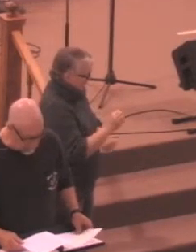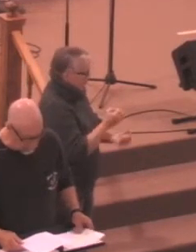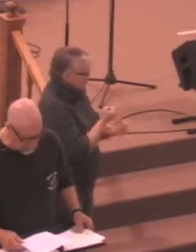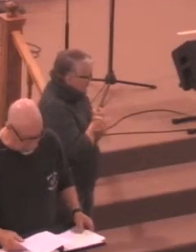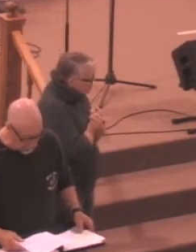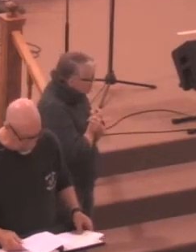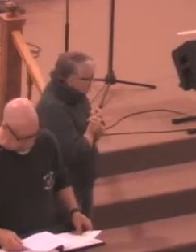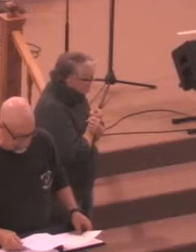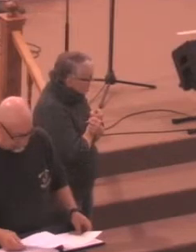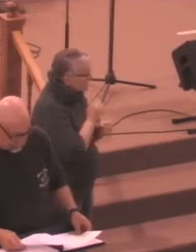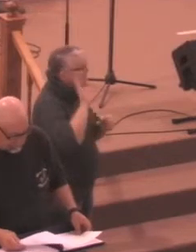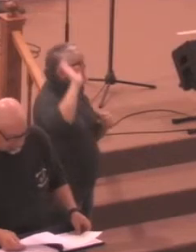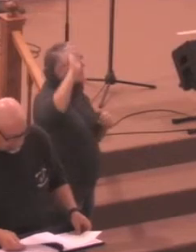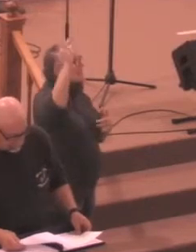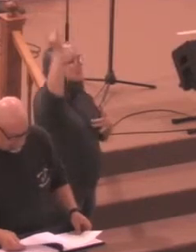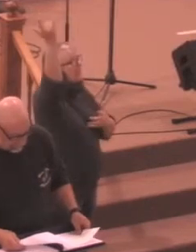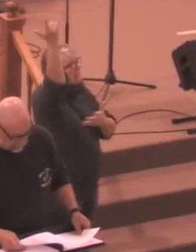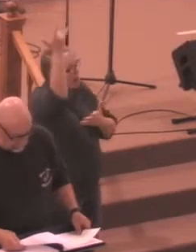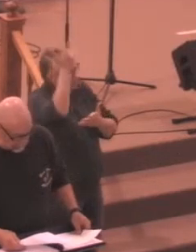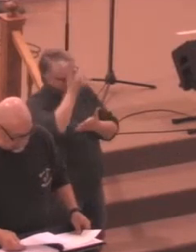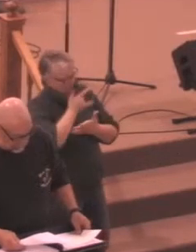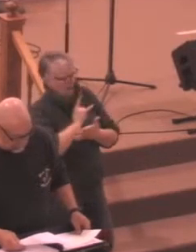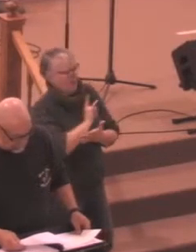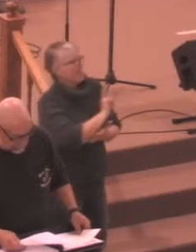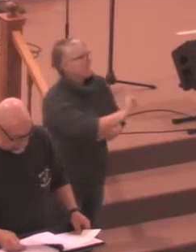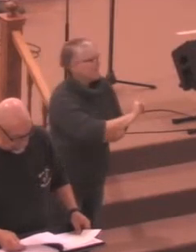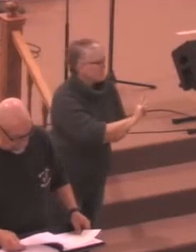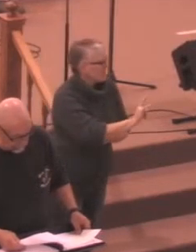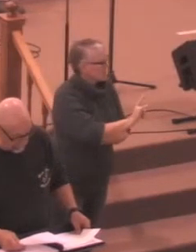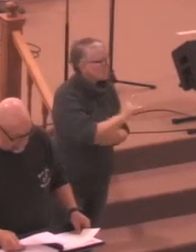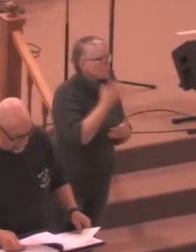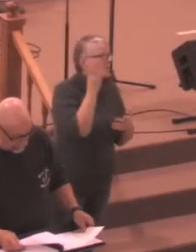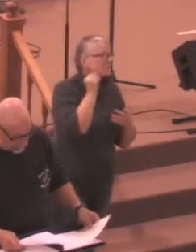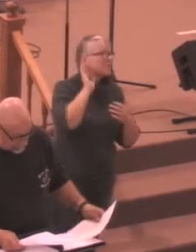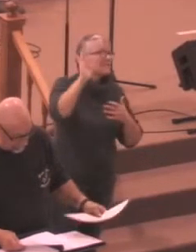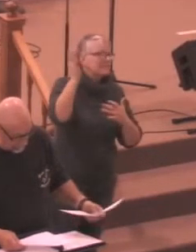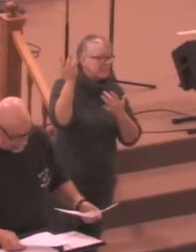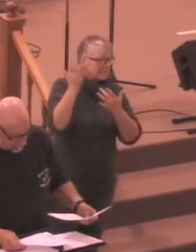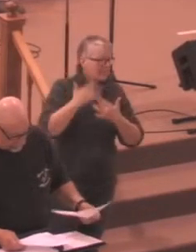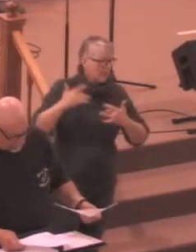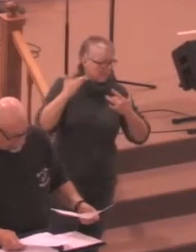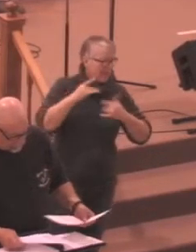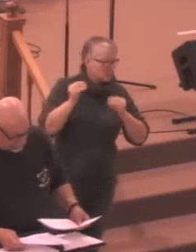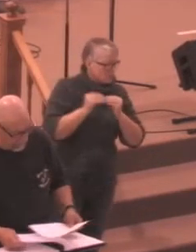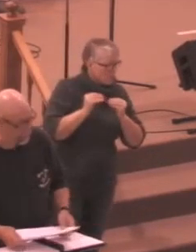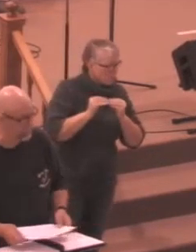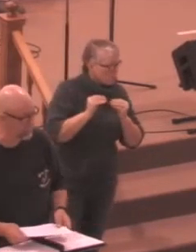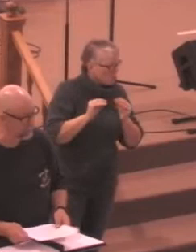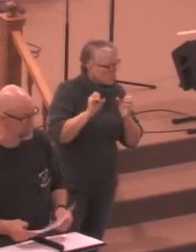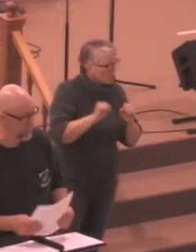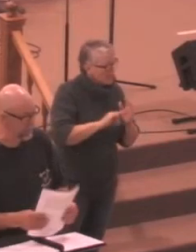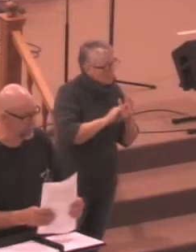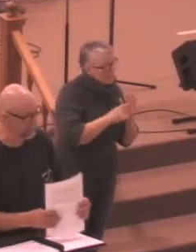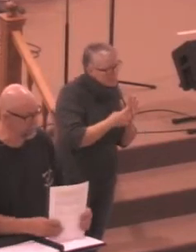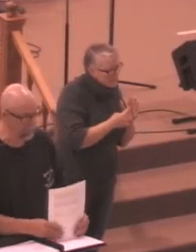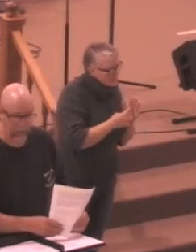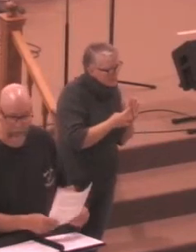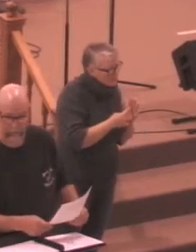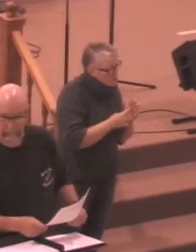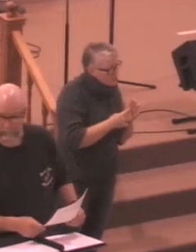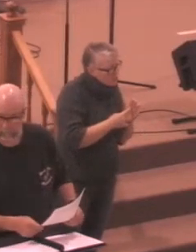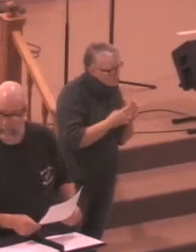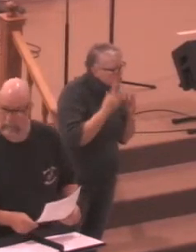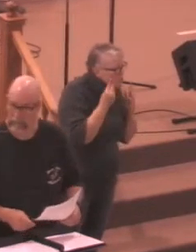and experience more of his compassion, we may even experience phileo love toward people we are beginning to understand